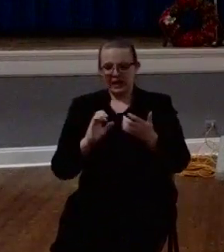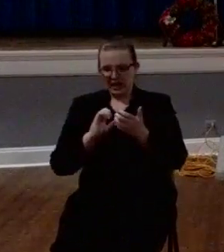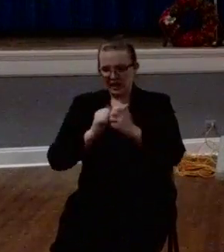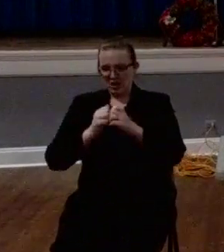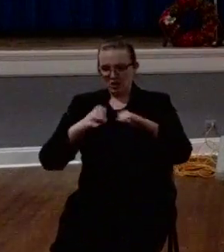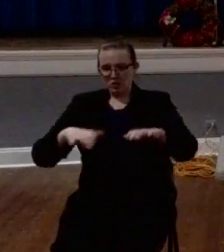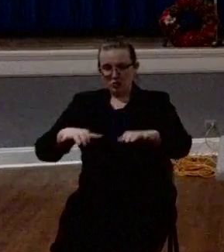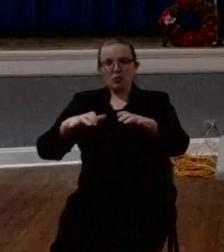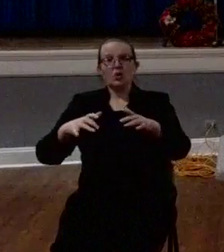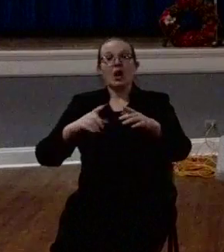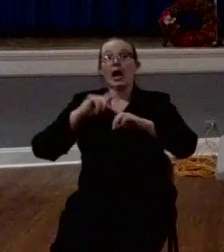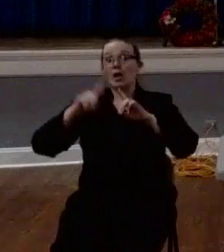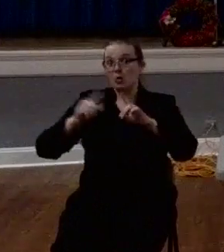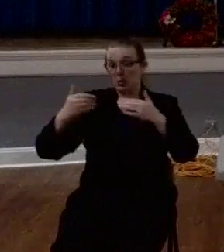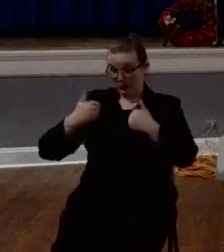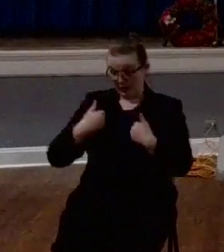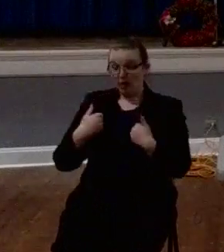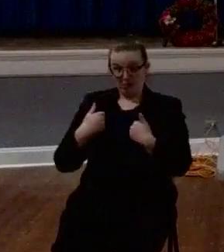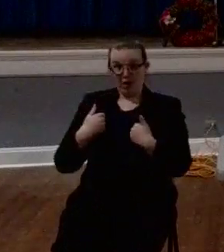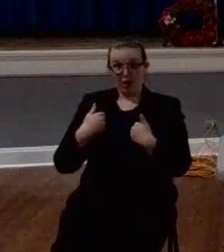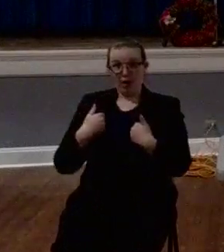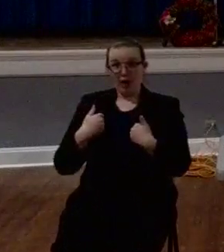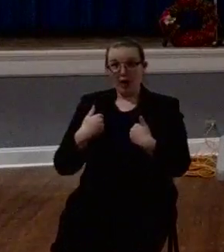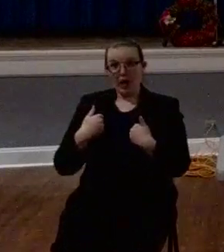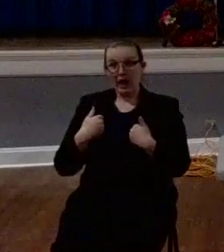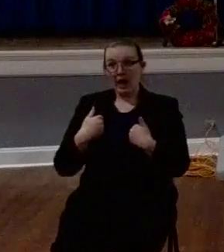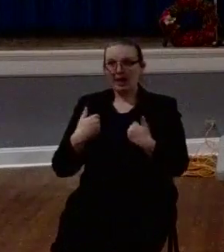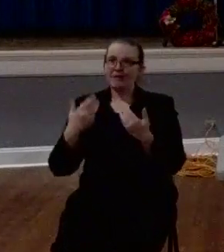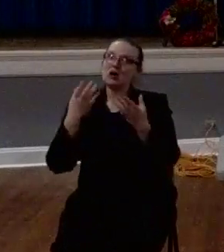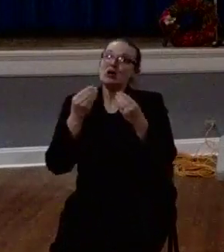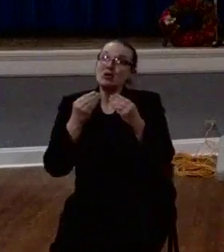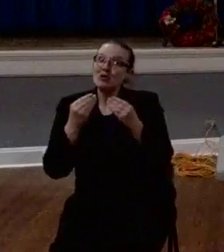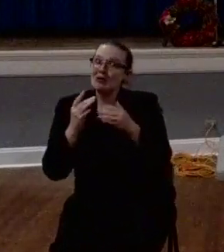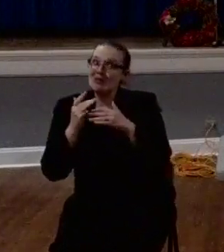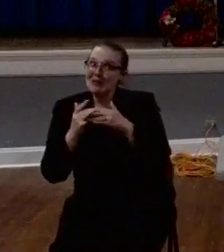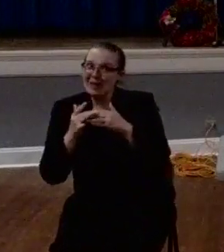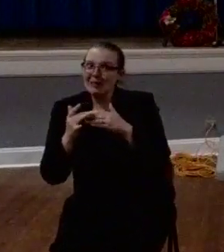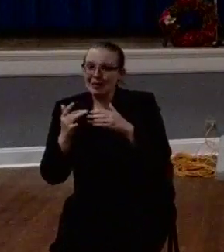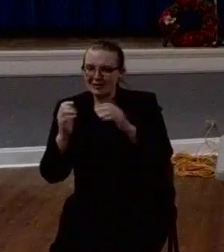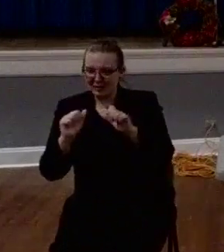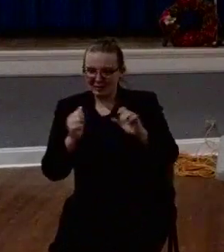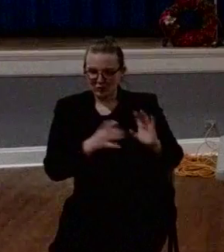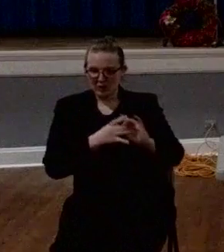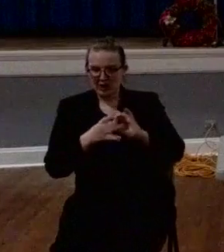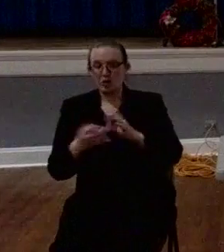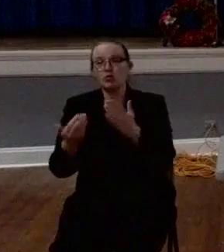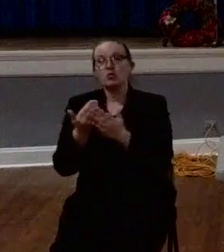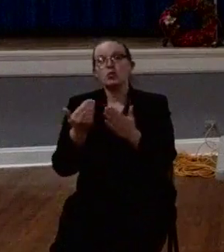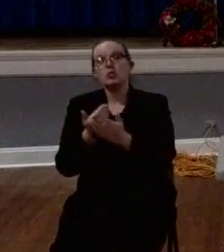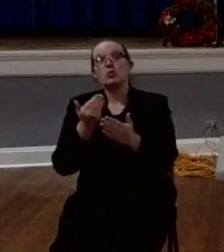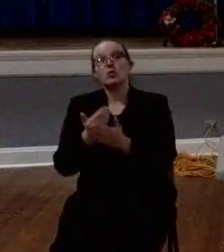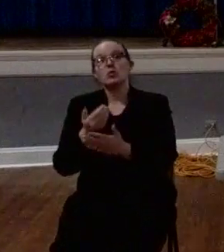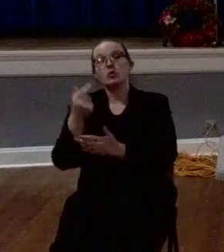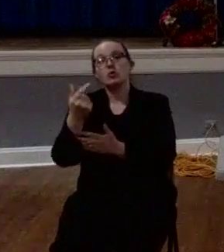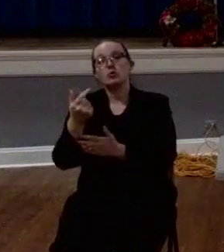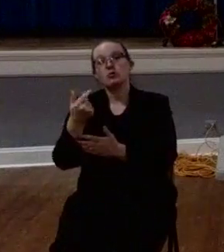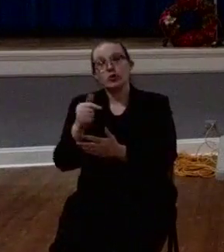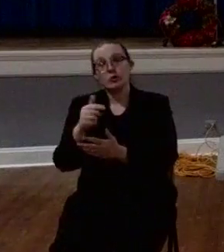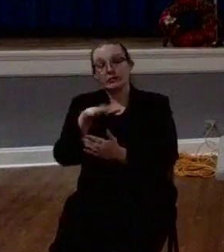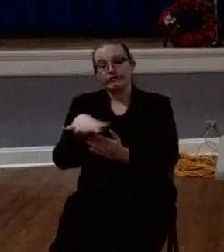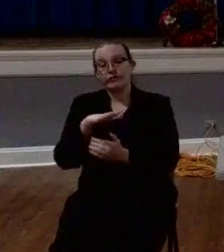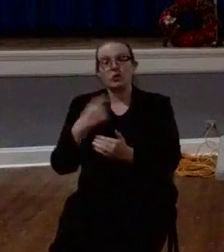do that. And then when we do have that kind of soft opening, if you will, to connect to this newest green space in our park system, we're going